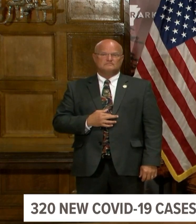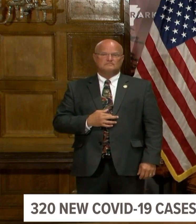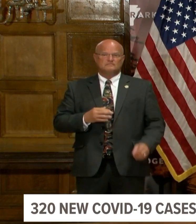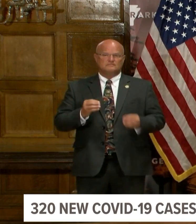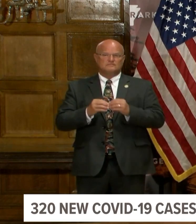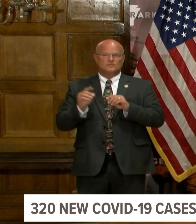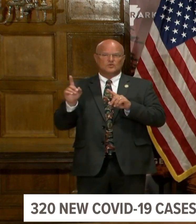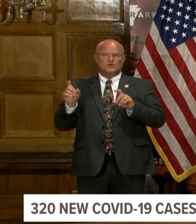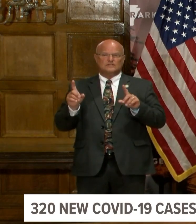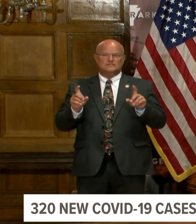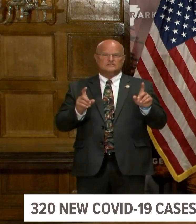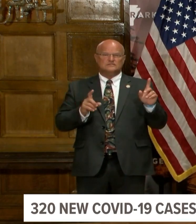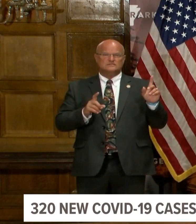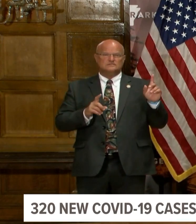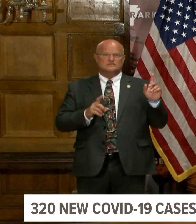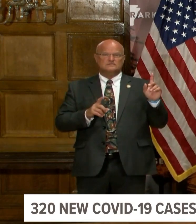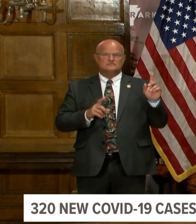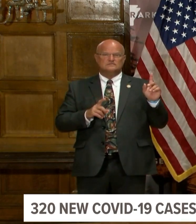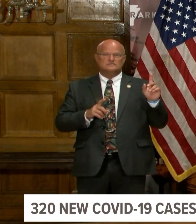Any other questions?